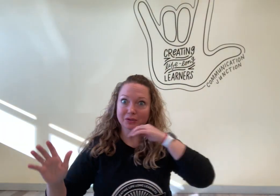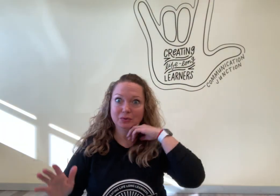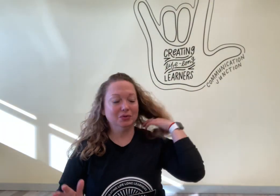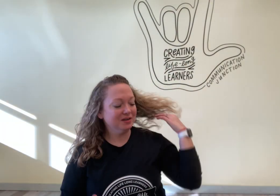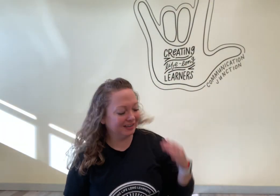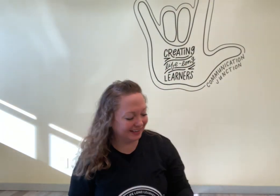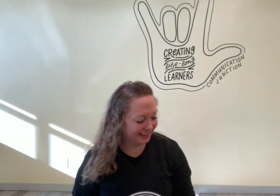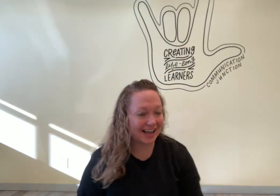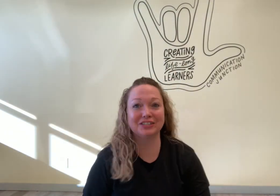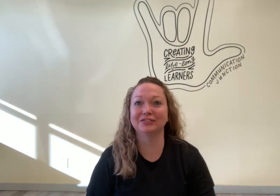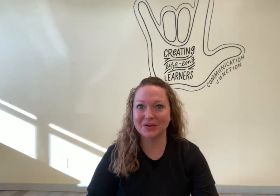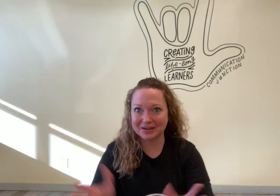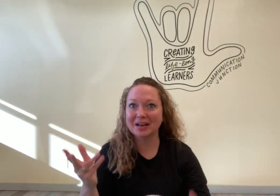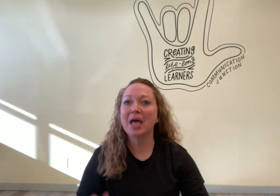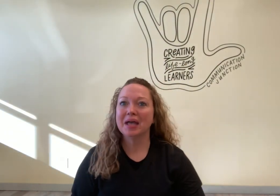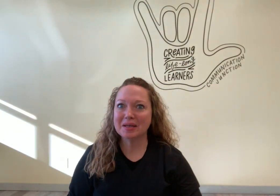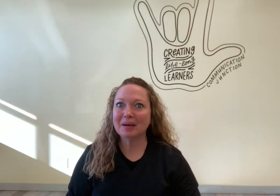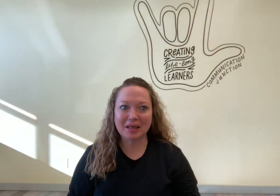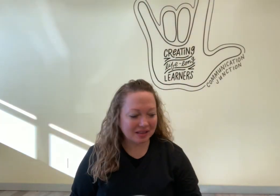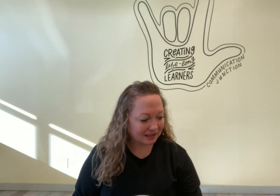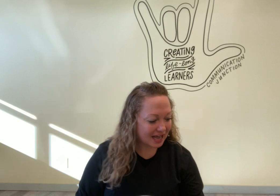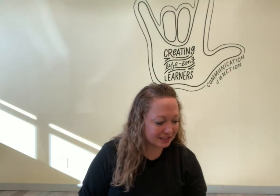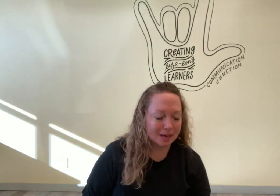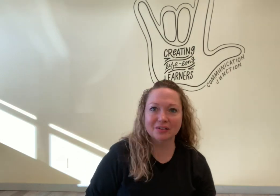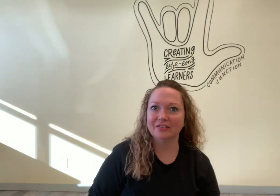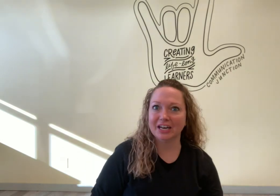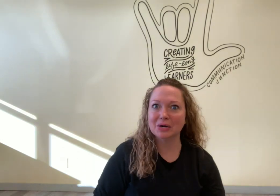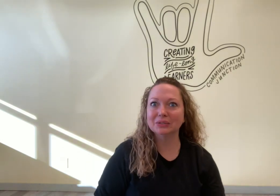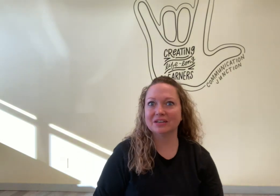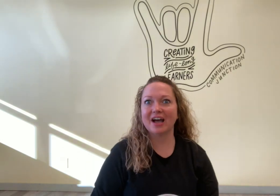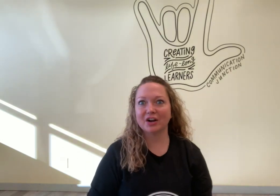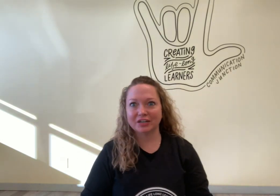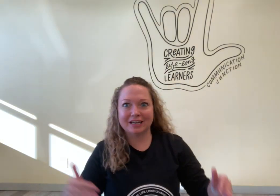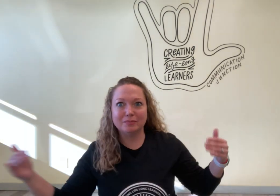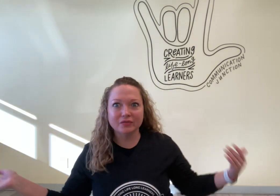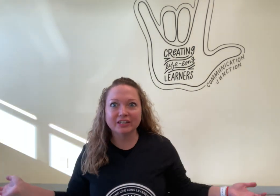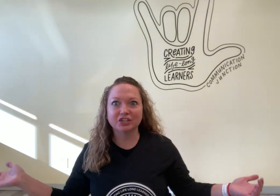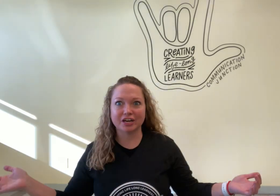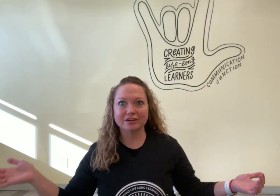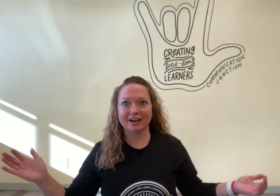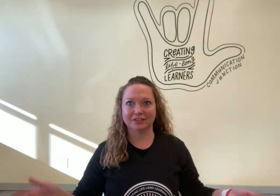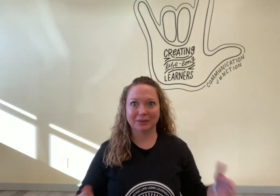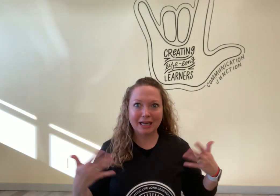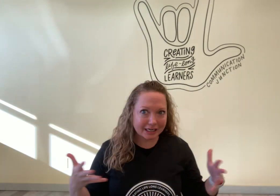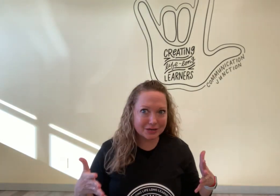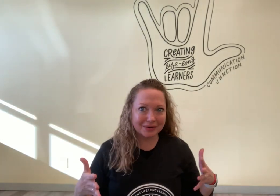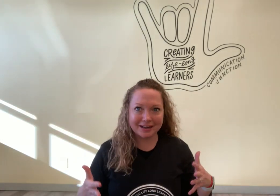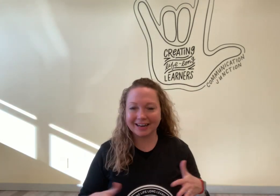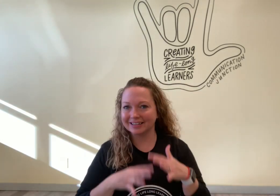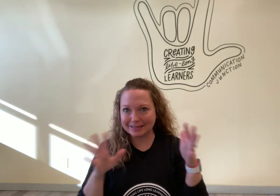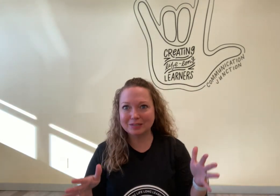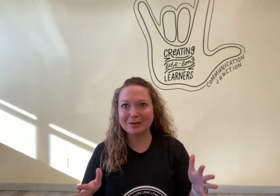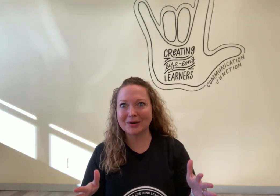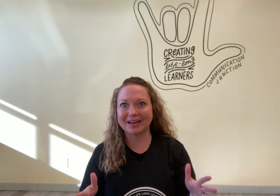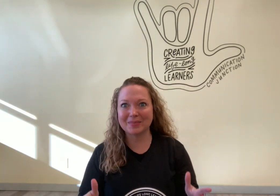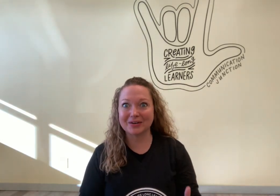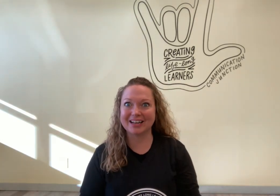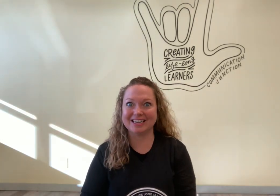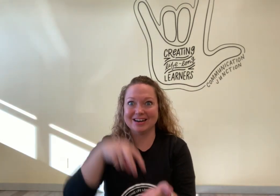cool. As you've known in my last couple of videos, I've had a hard time moving the chair around, so I got a new one and it seems to be working better and I can get up